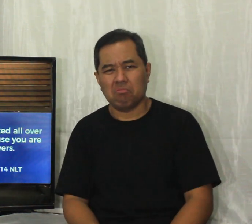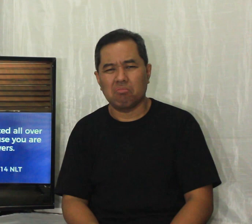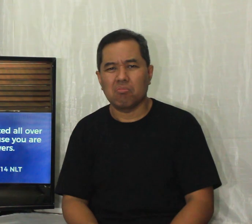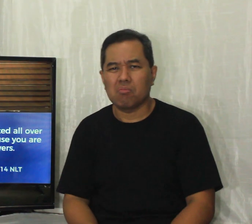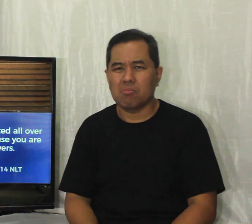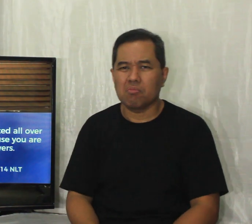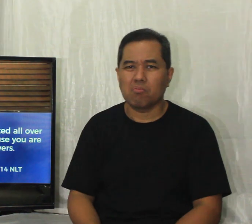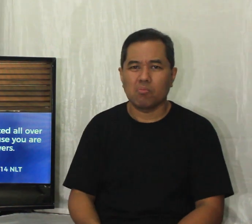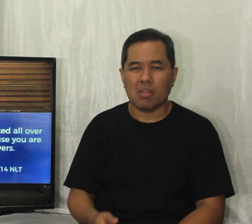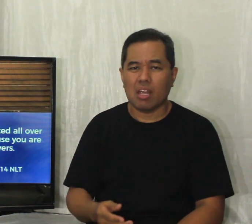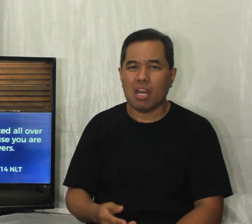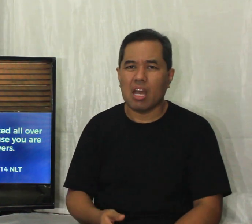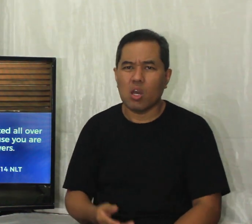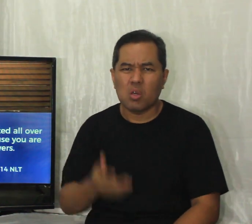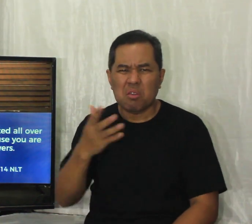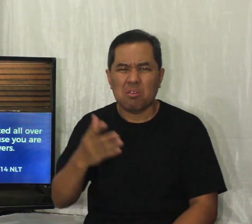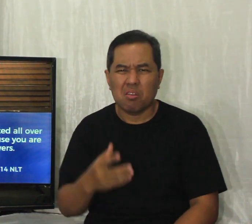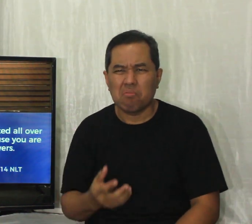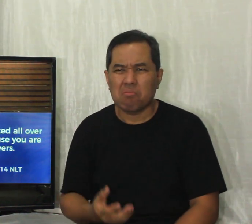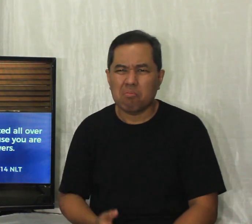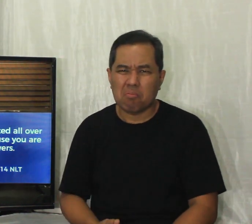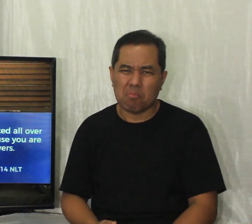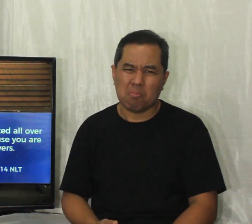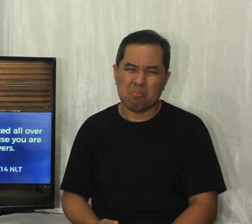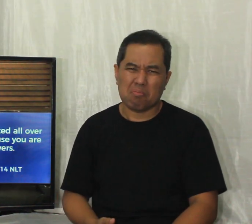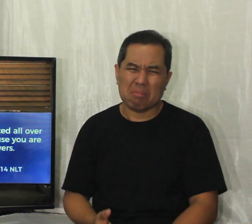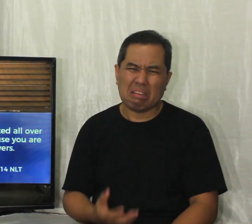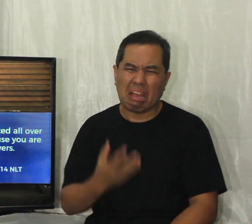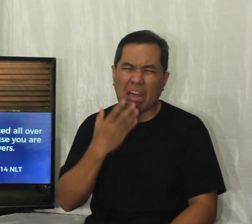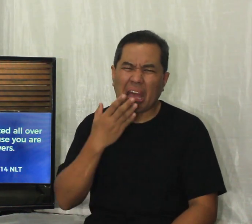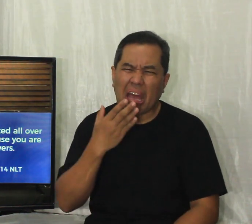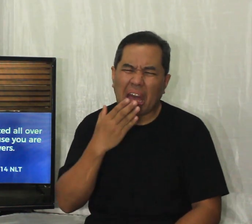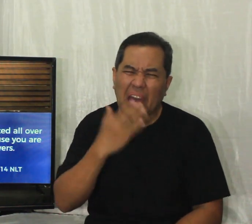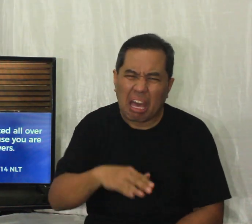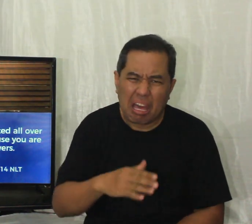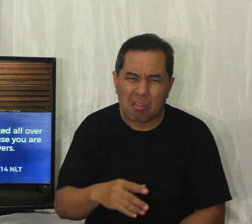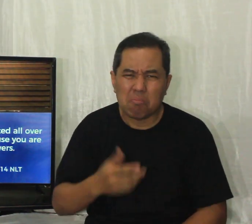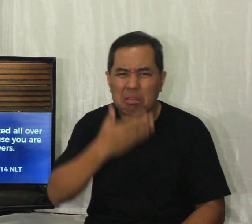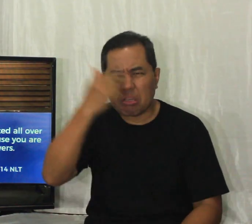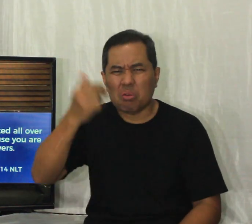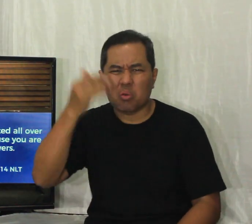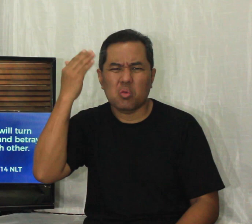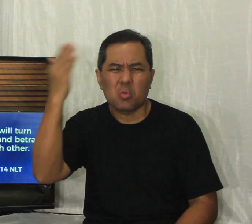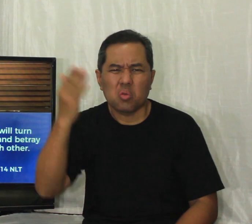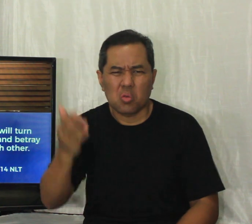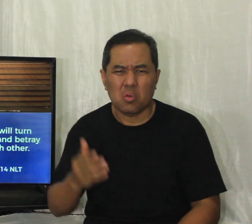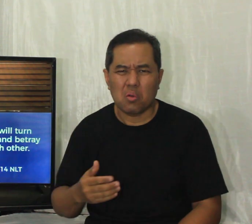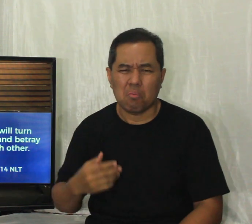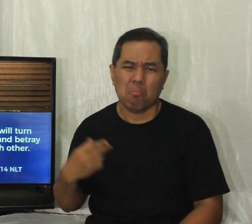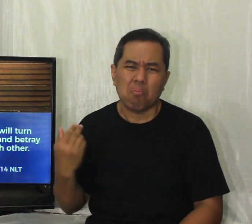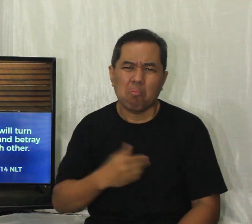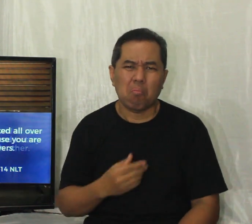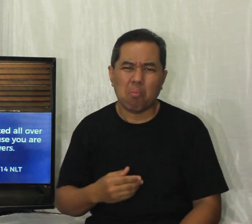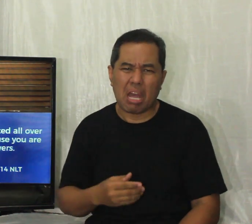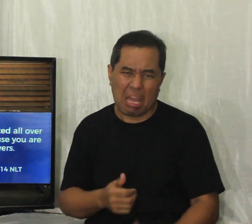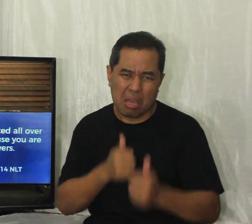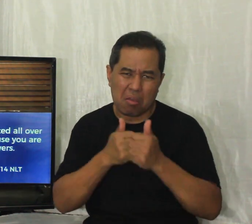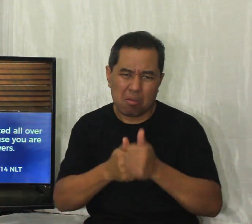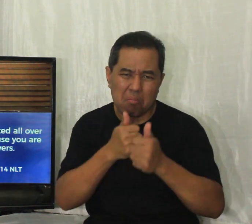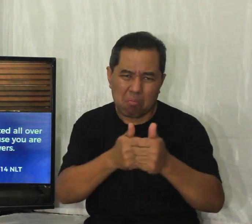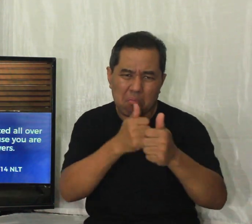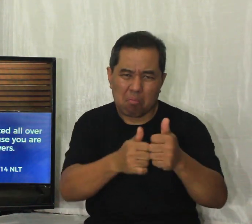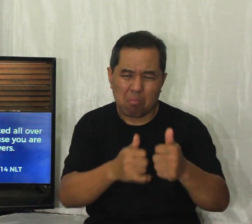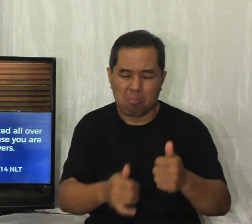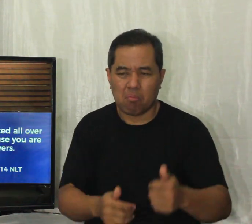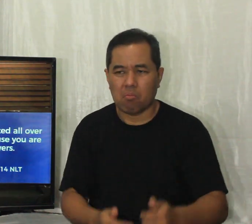because you are my followers. Well, hold on. Weren't they just in around Jerusalem at this time?